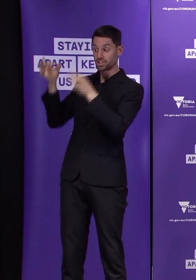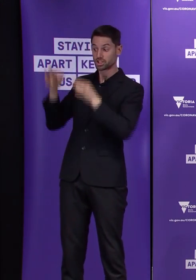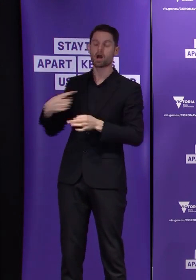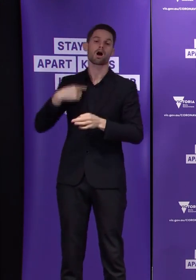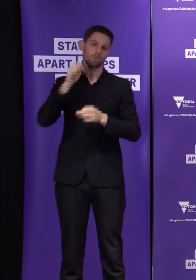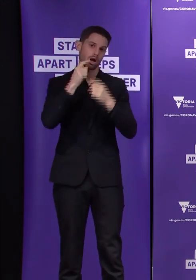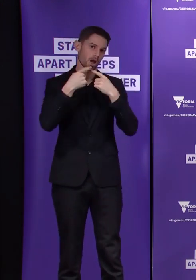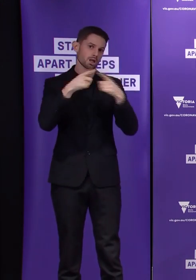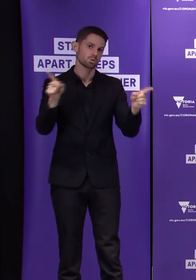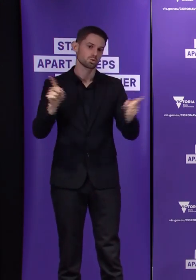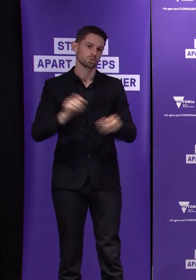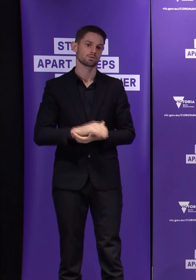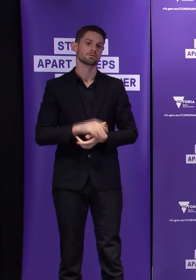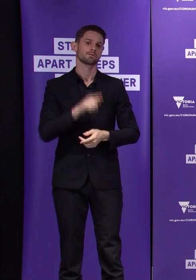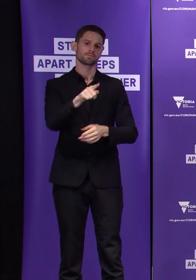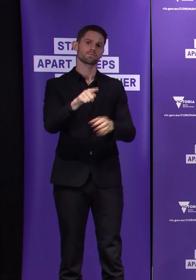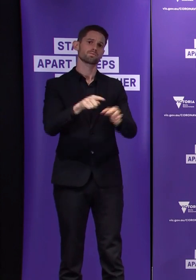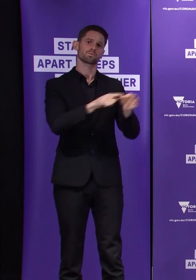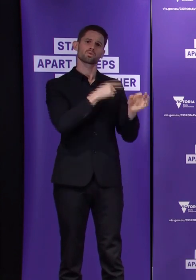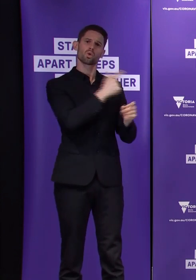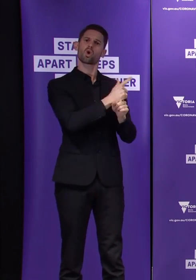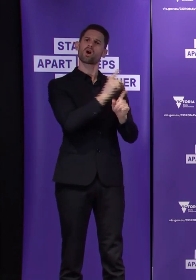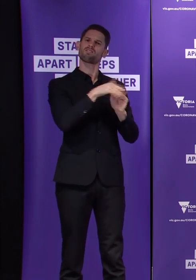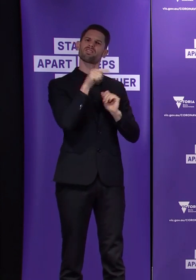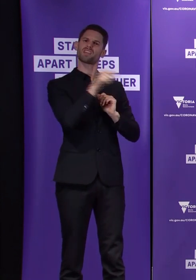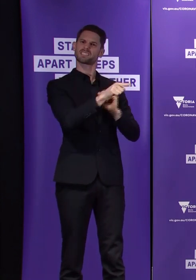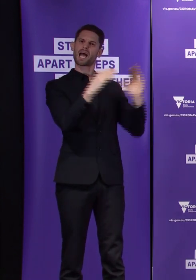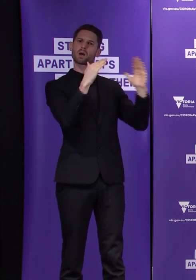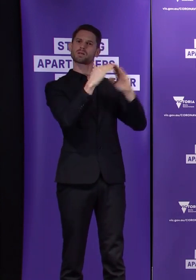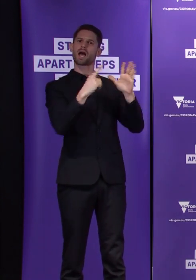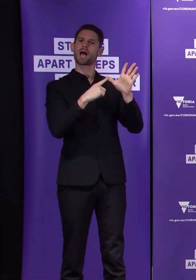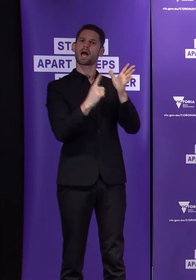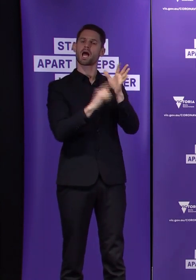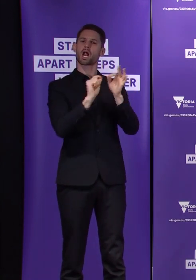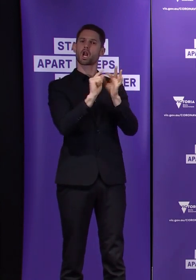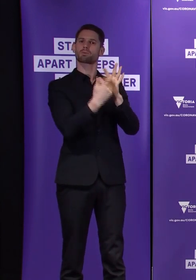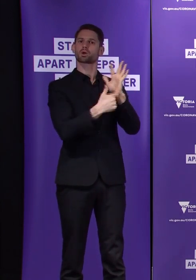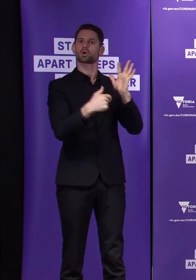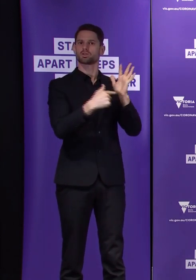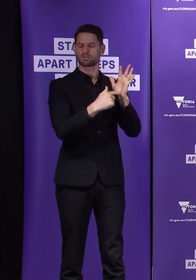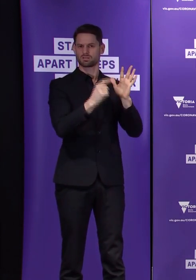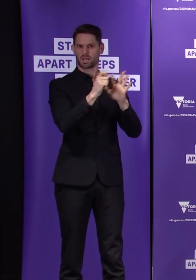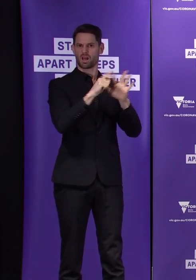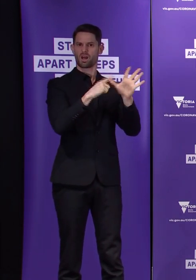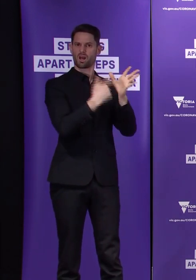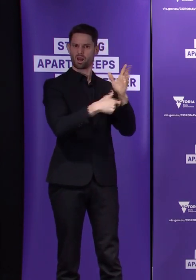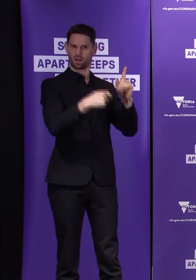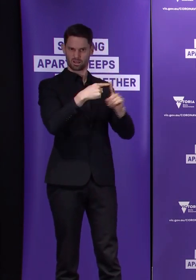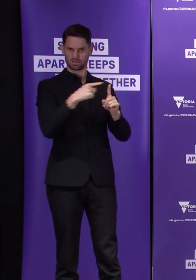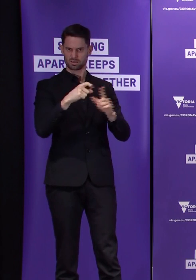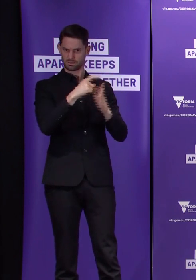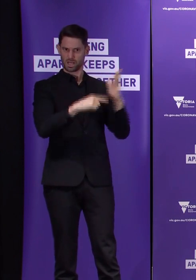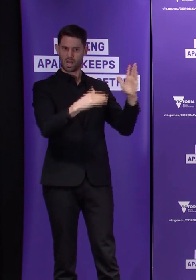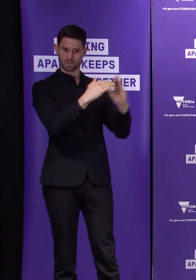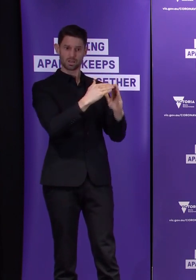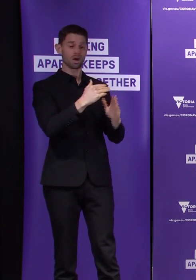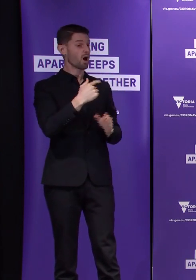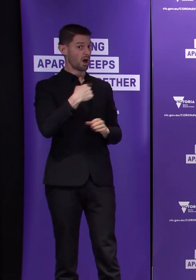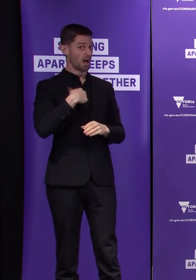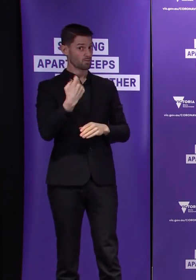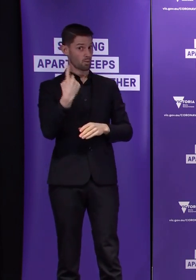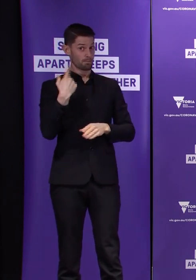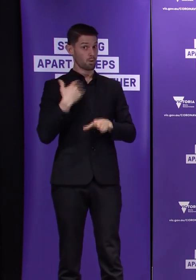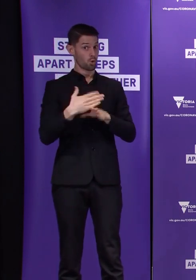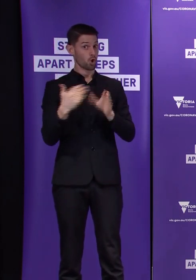So, Premier, just back to Hamilton House. Yes. Our reporter down there says There are no ambulances right now, no